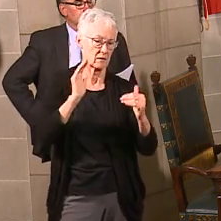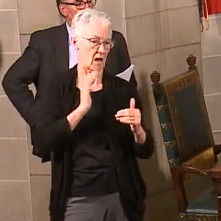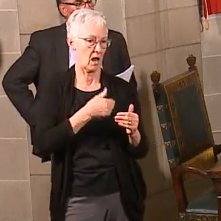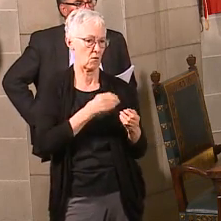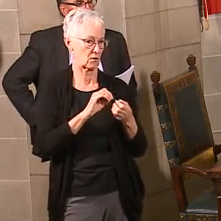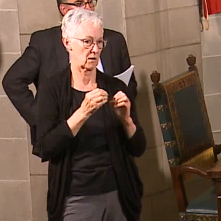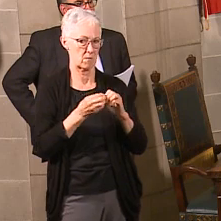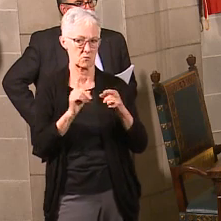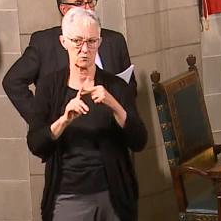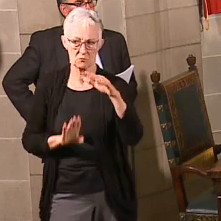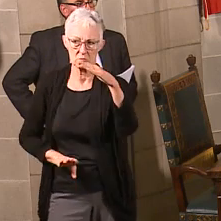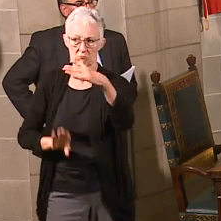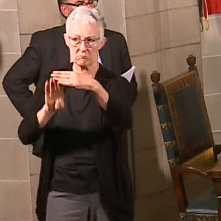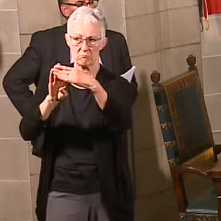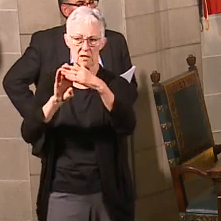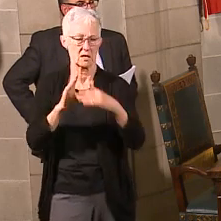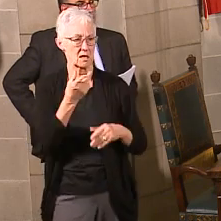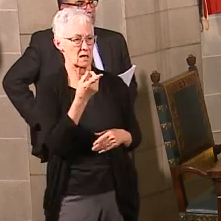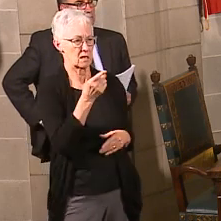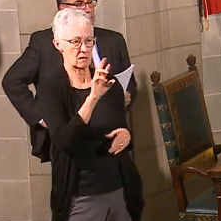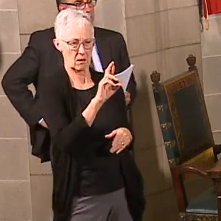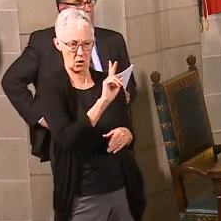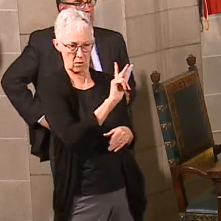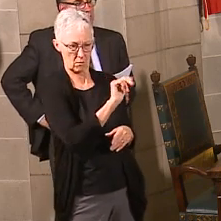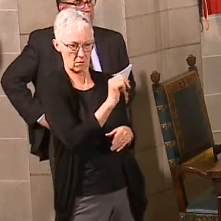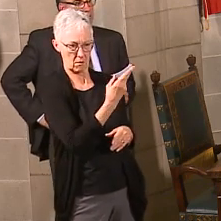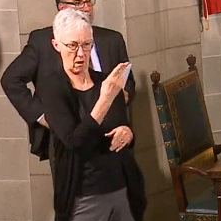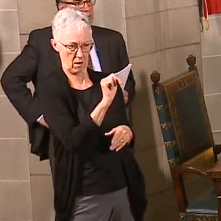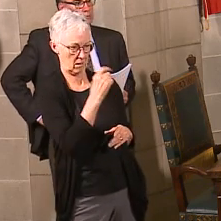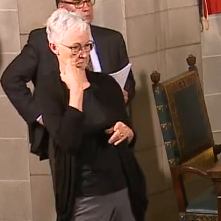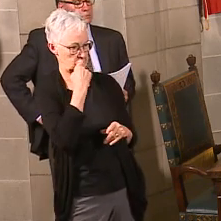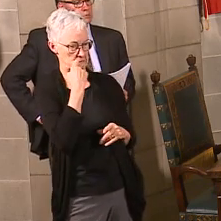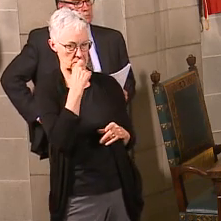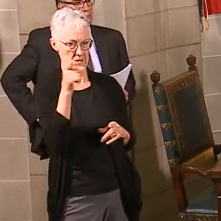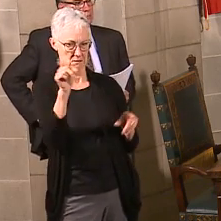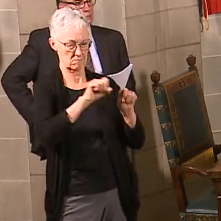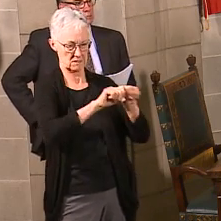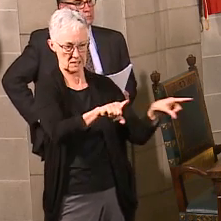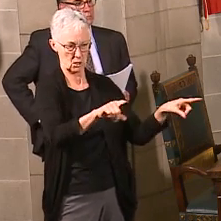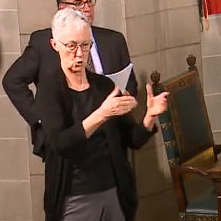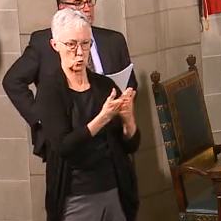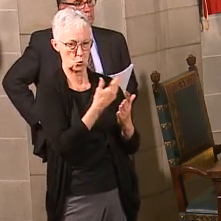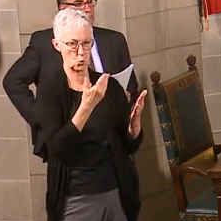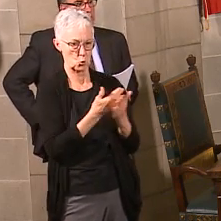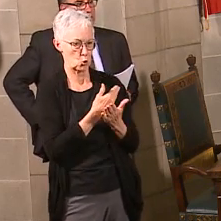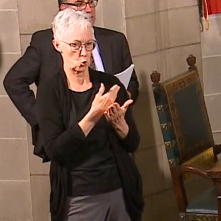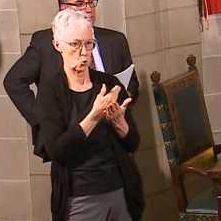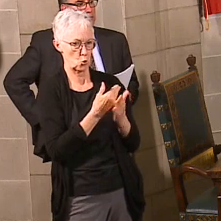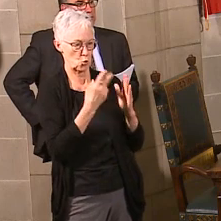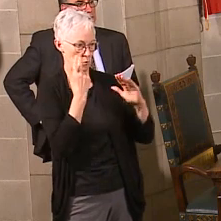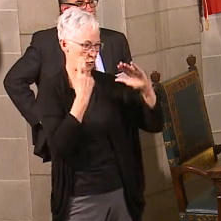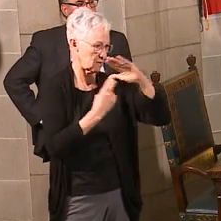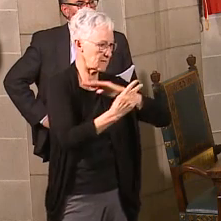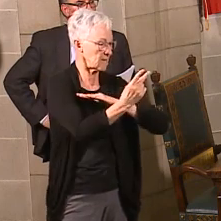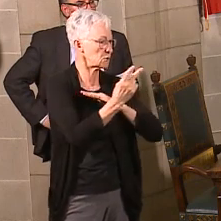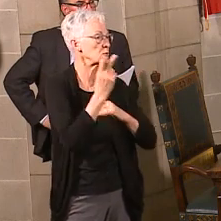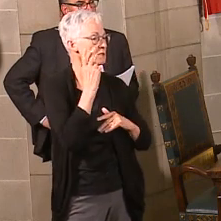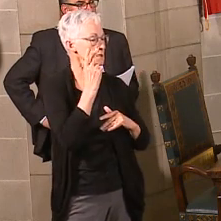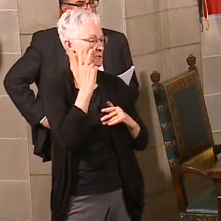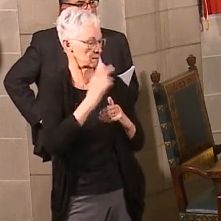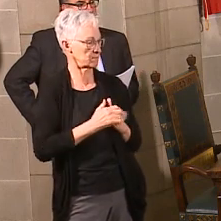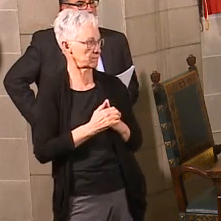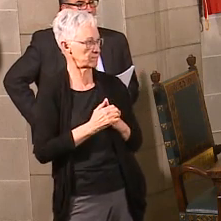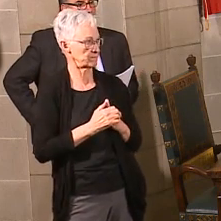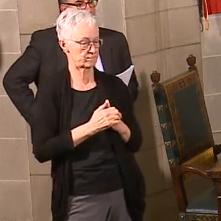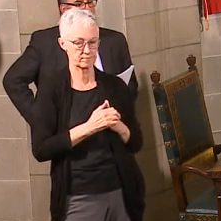released also a new model, and I haven't had a chance to take a look at that one, but asked for that data today, as a matter of fact. Don Walton,